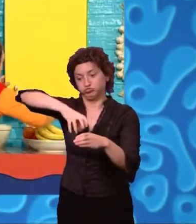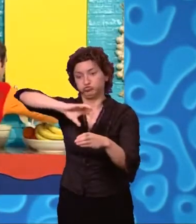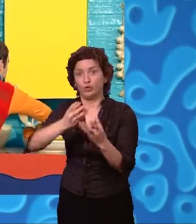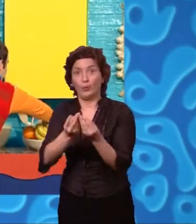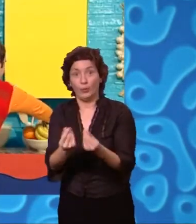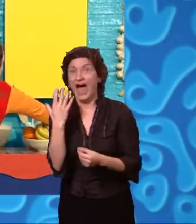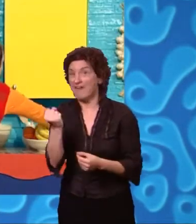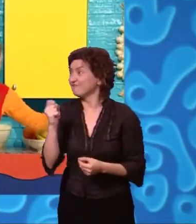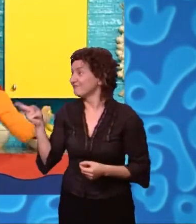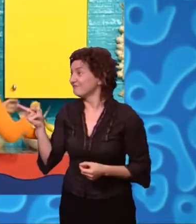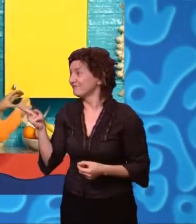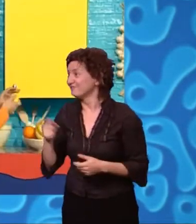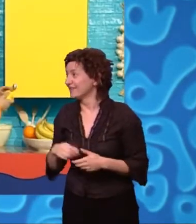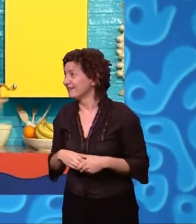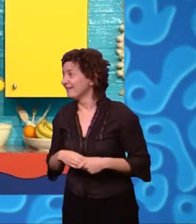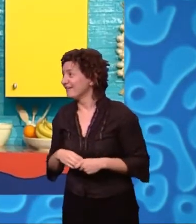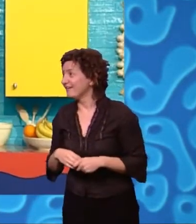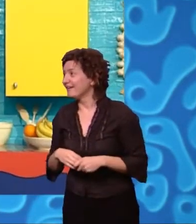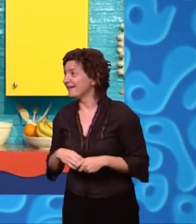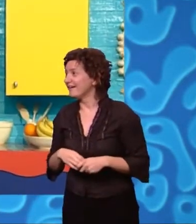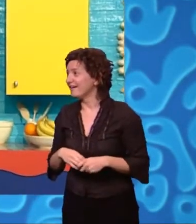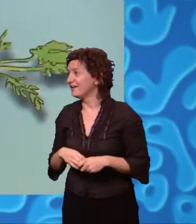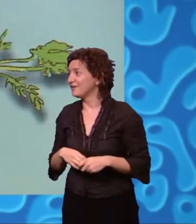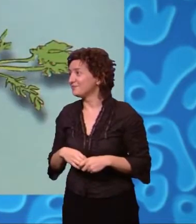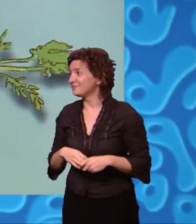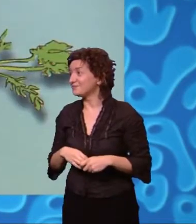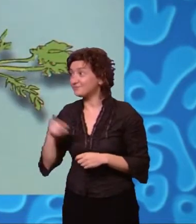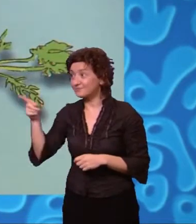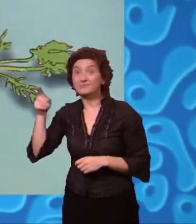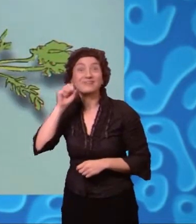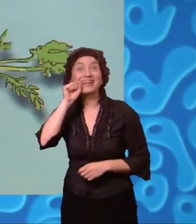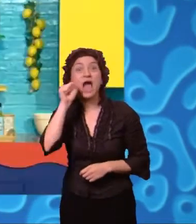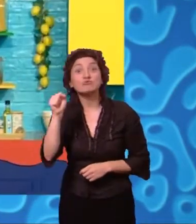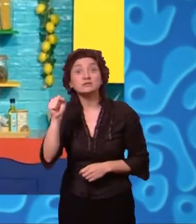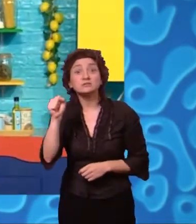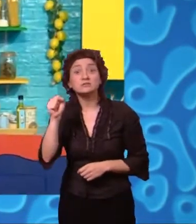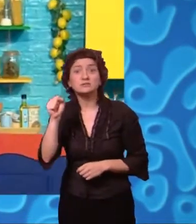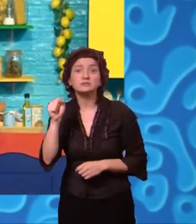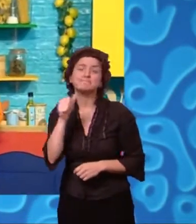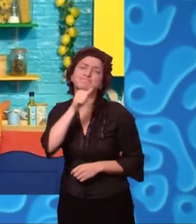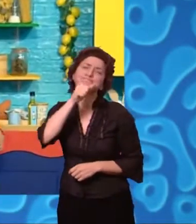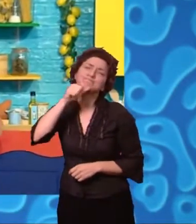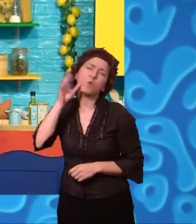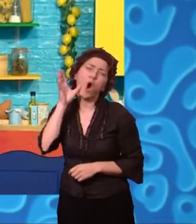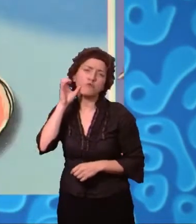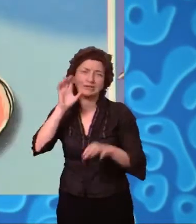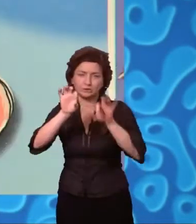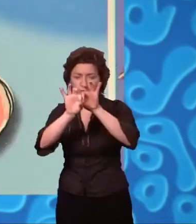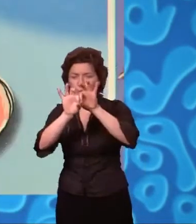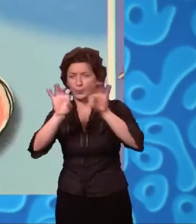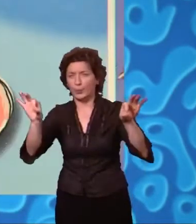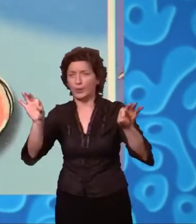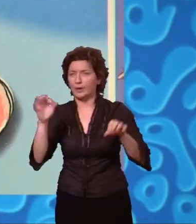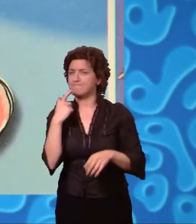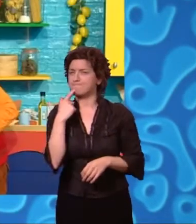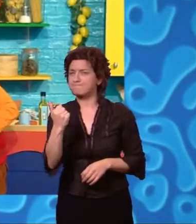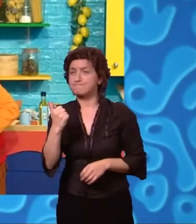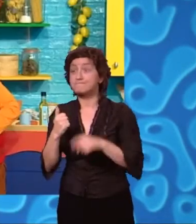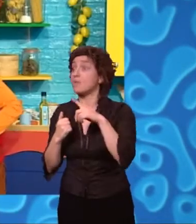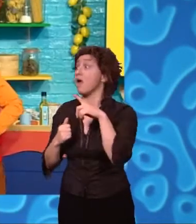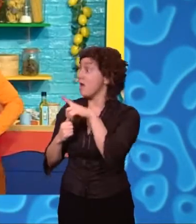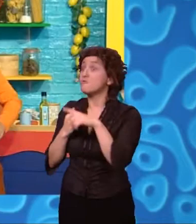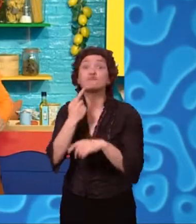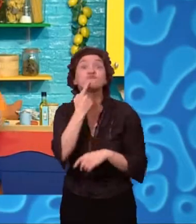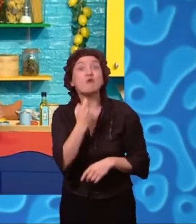fruit bowl. Lemon. Got the lovely yellow lemon. Yep. Carrot. Carrot, nice and orange. Got it. Red onion. Red